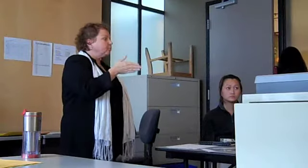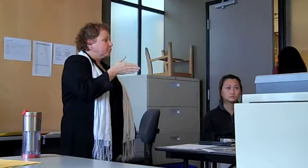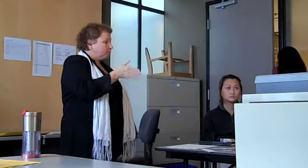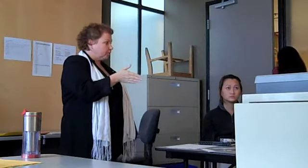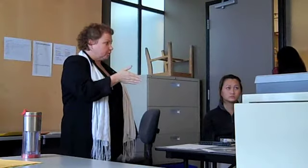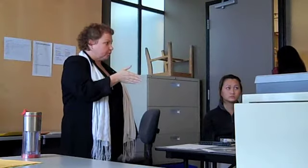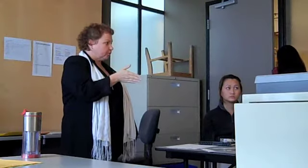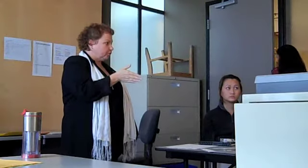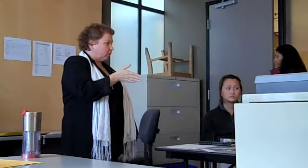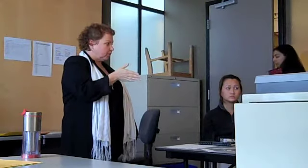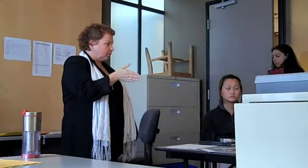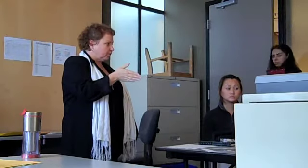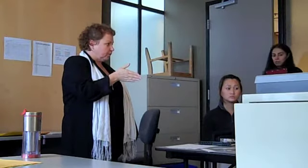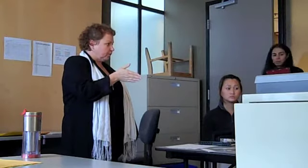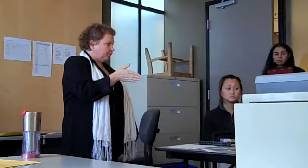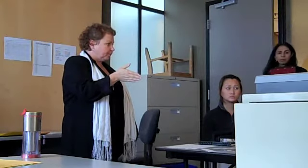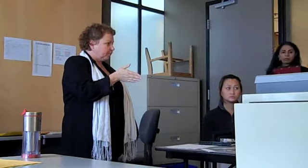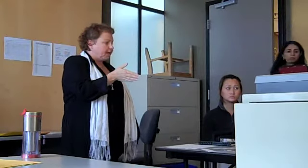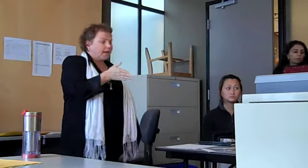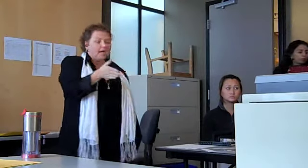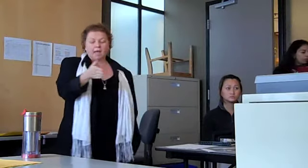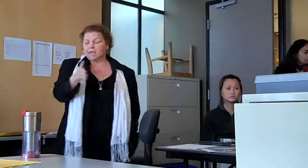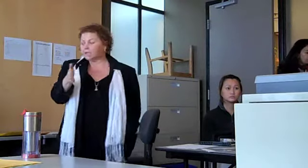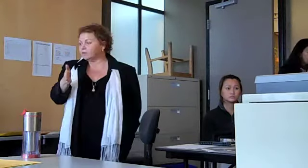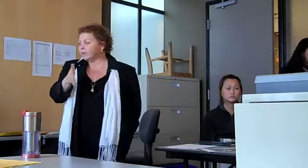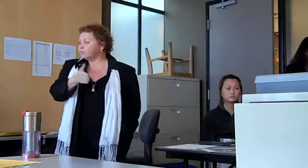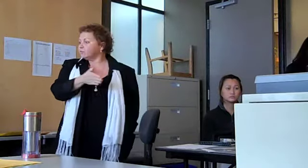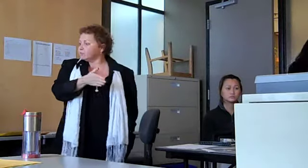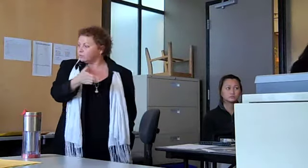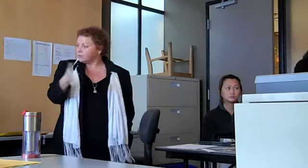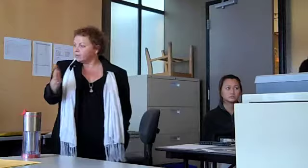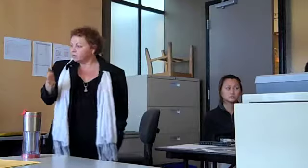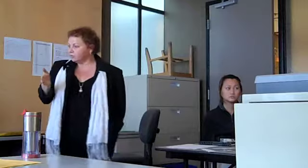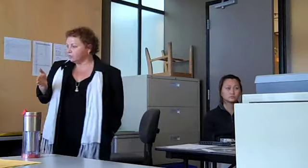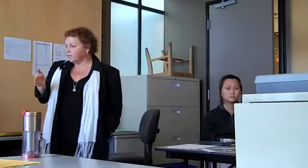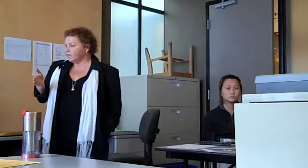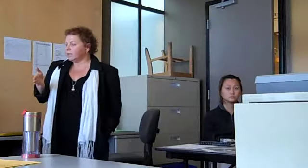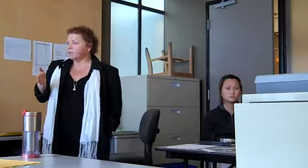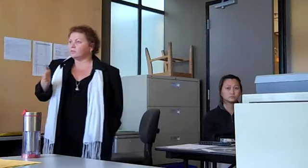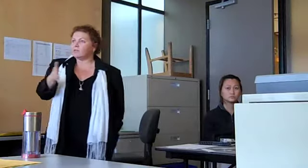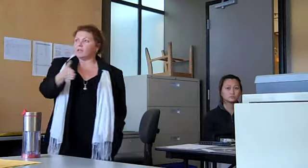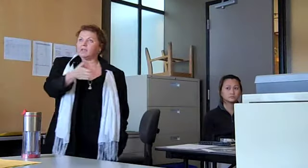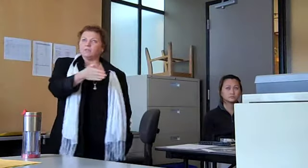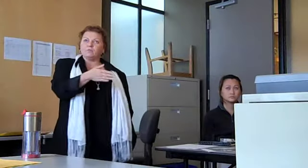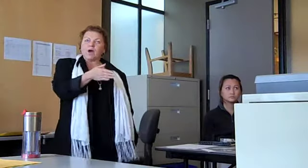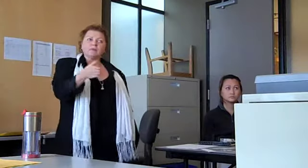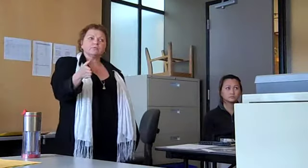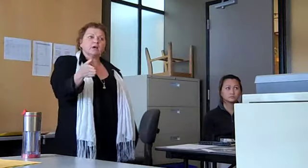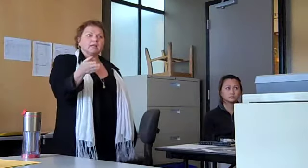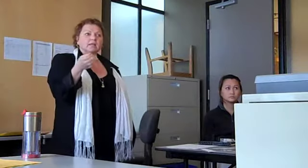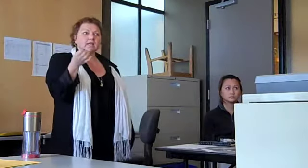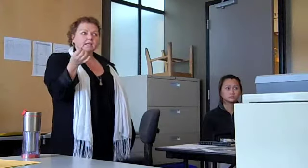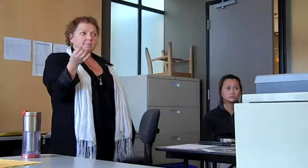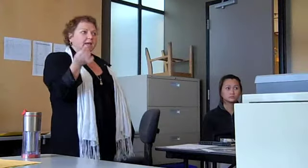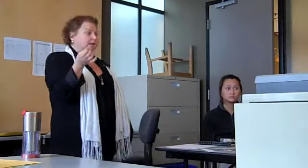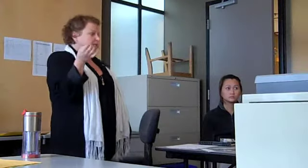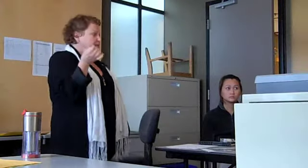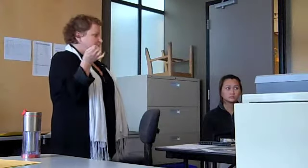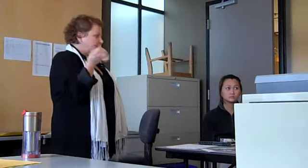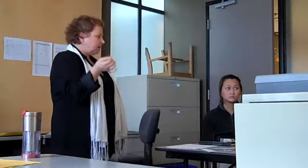before the semester you want to start. And that first semester is a five credit independent study